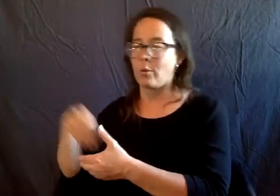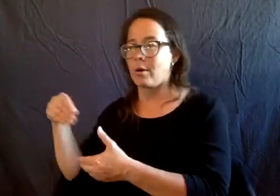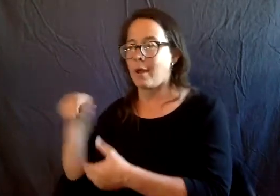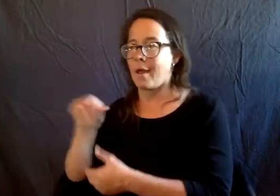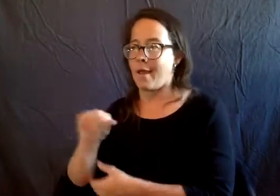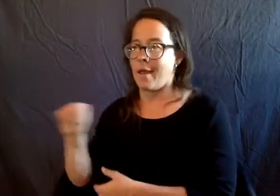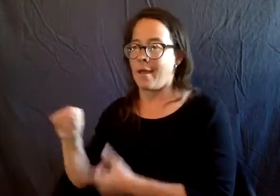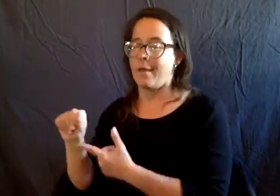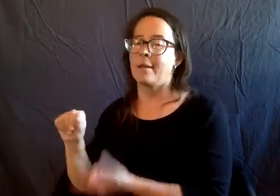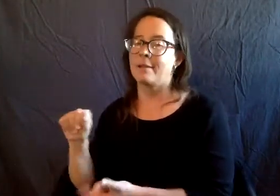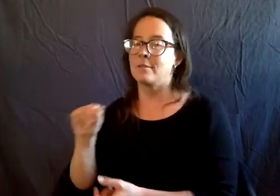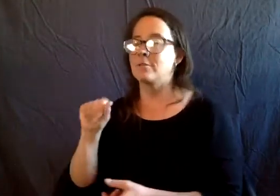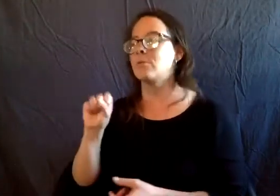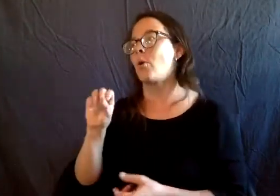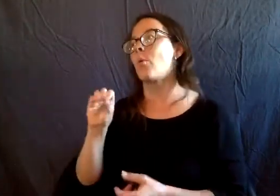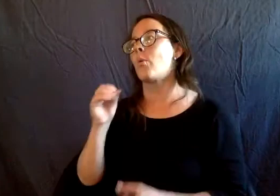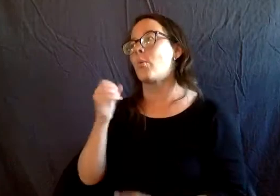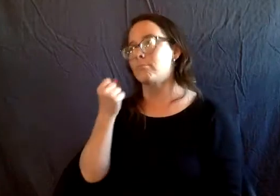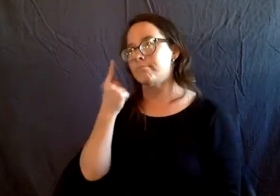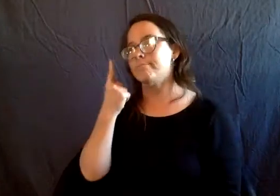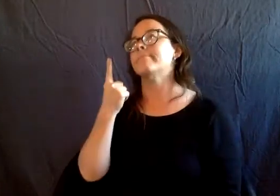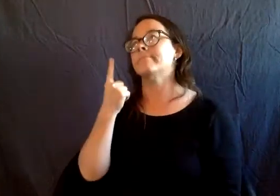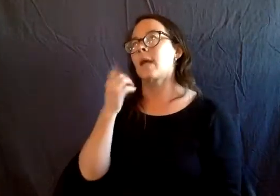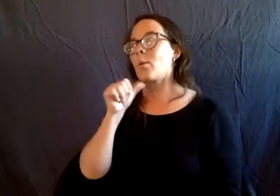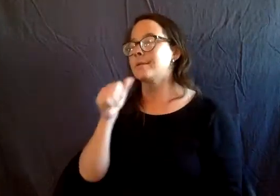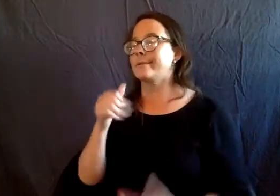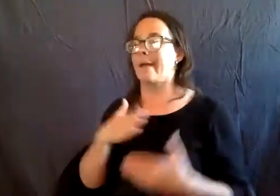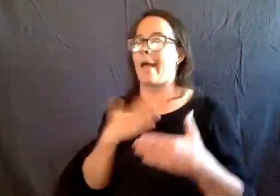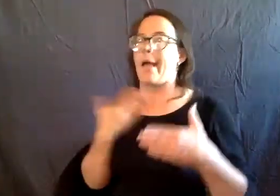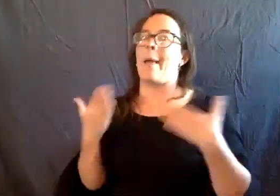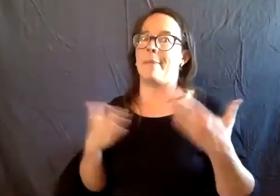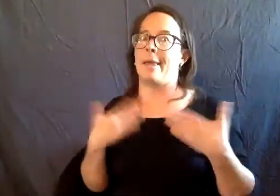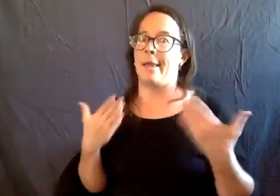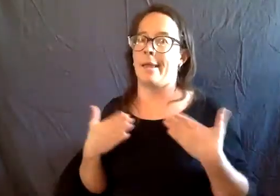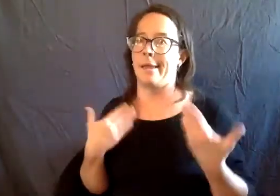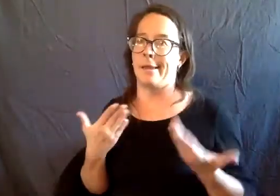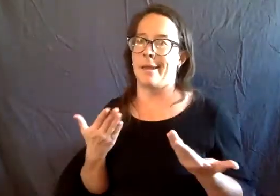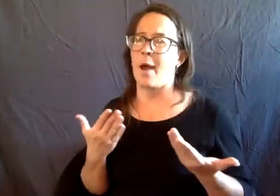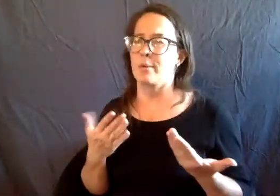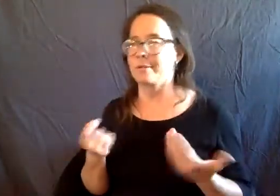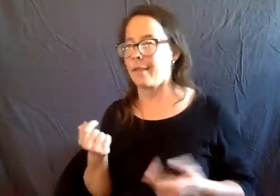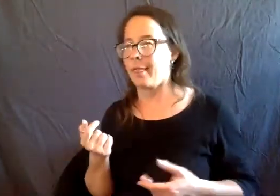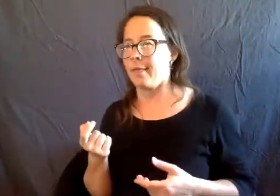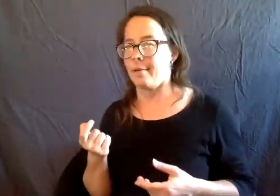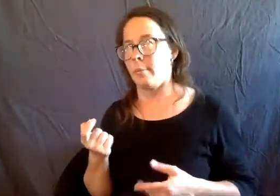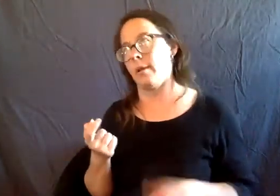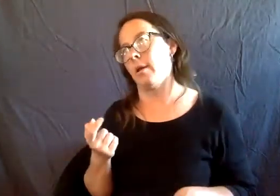out. So I wasn't happy to get here, right? I walked in the door with a resentment and pointing fingers at everyone